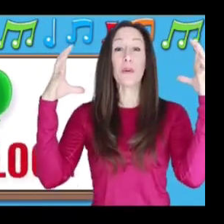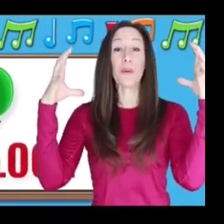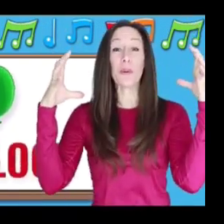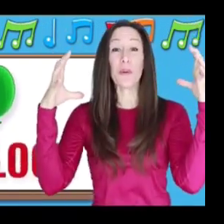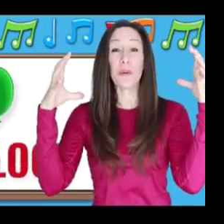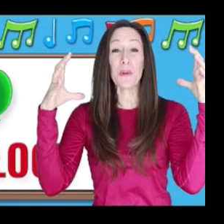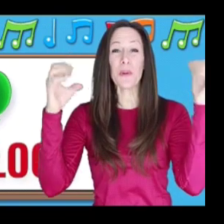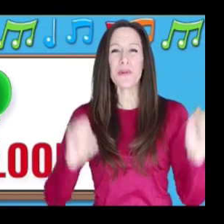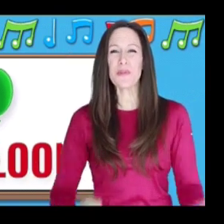balloon.